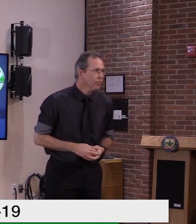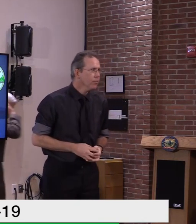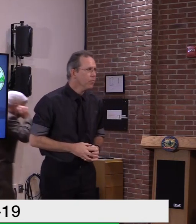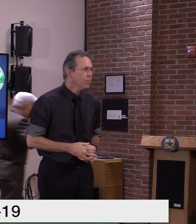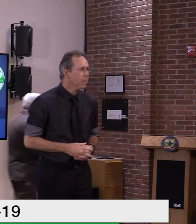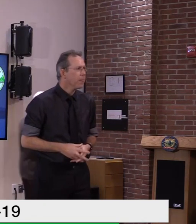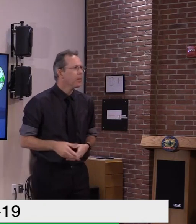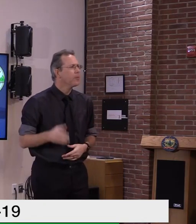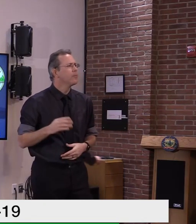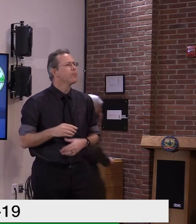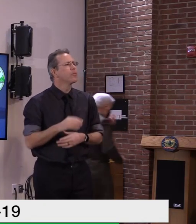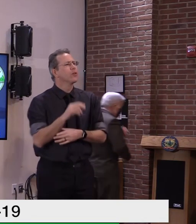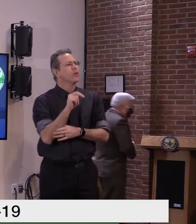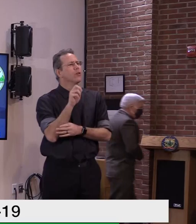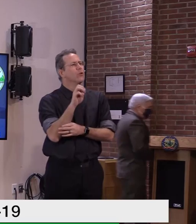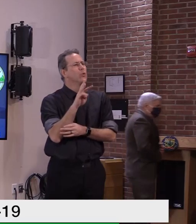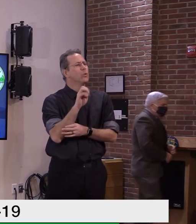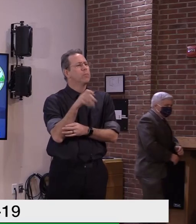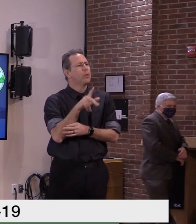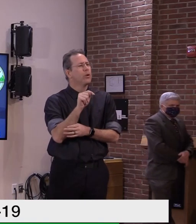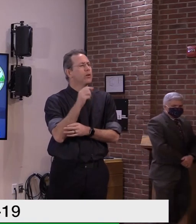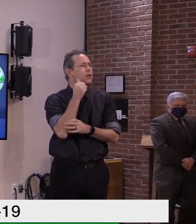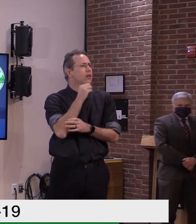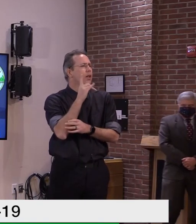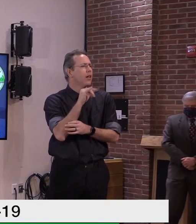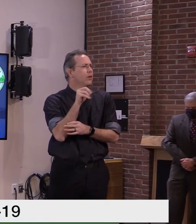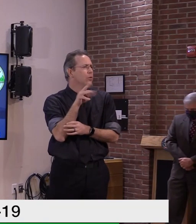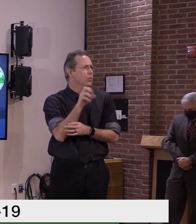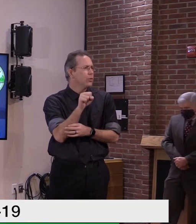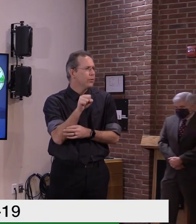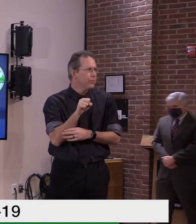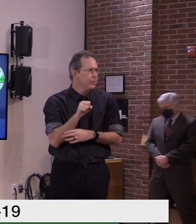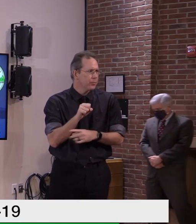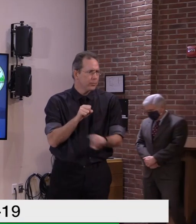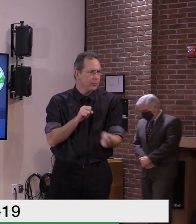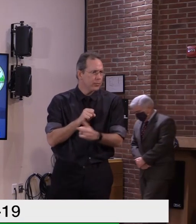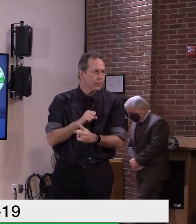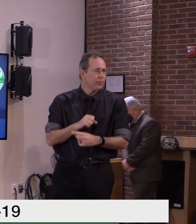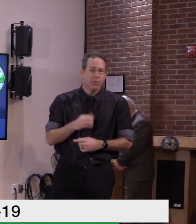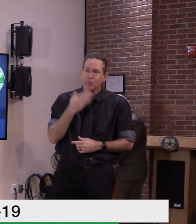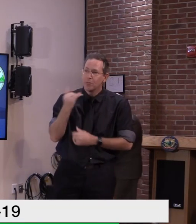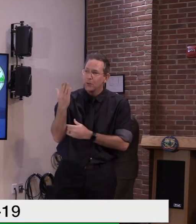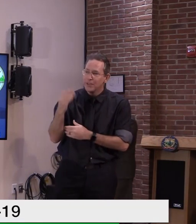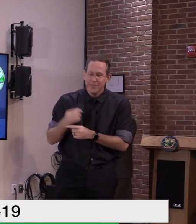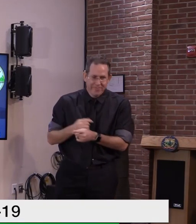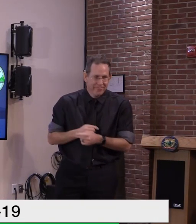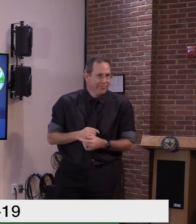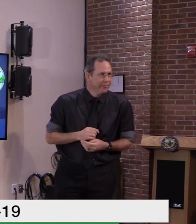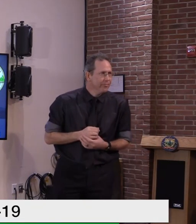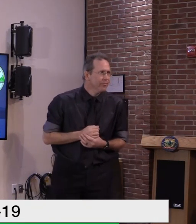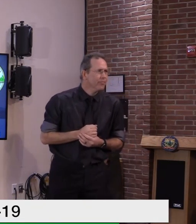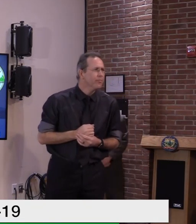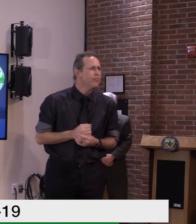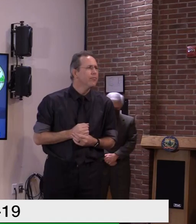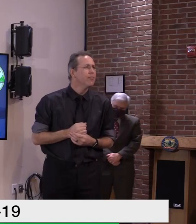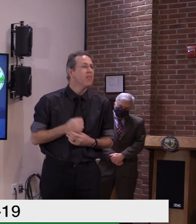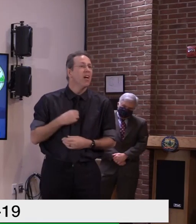Hi, good morning. I have no questions today. Thank you. Thank you, Chris. Eric, the Times